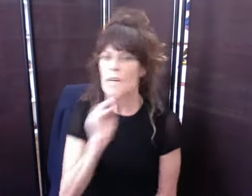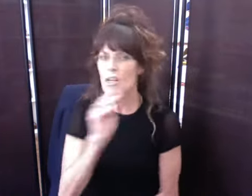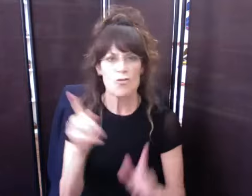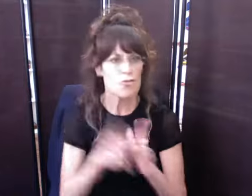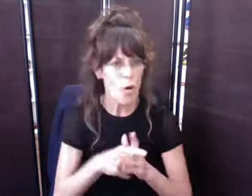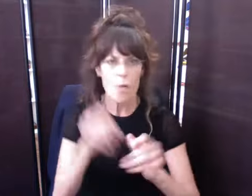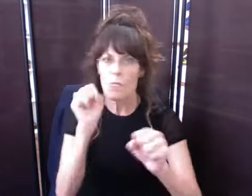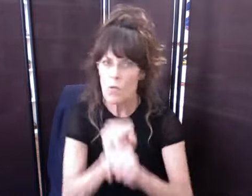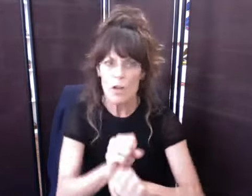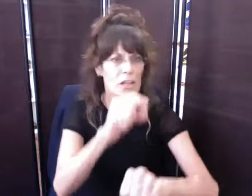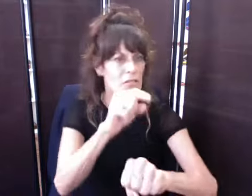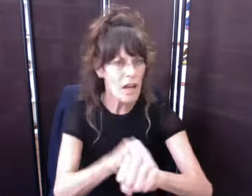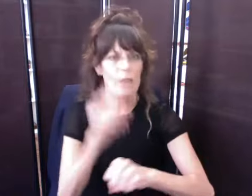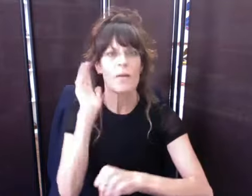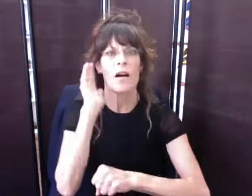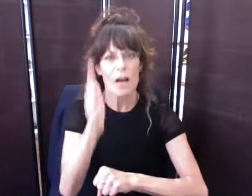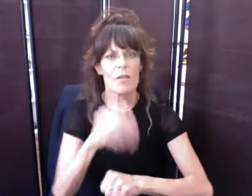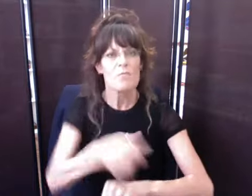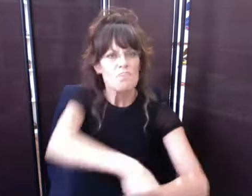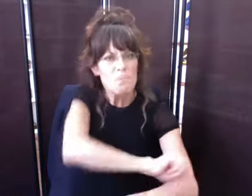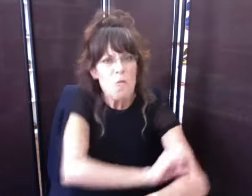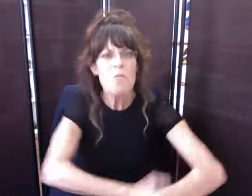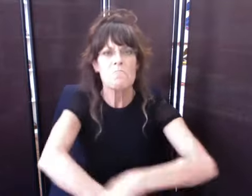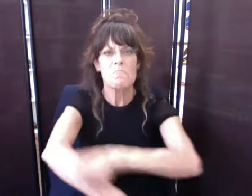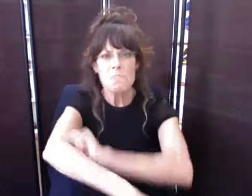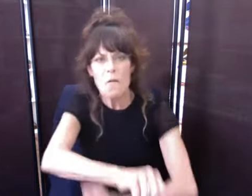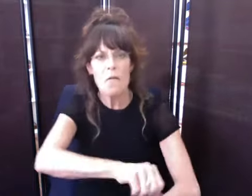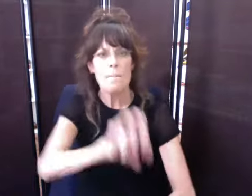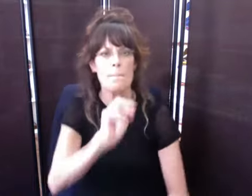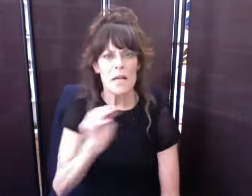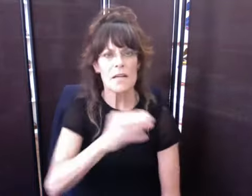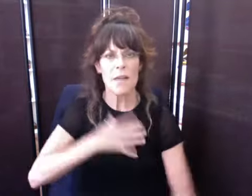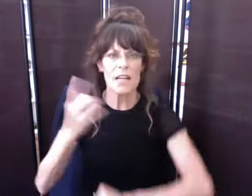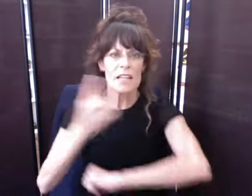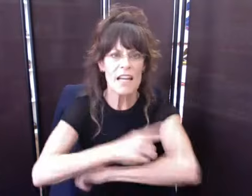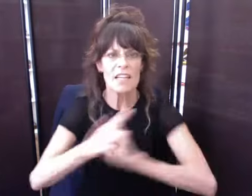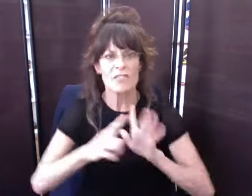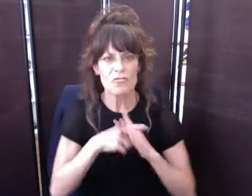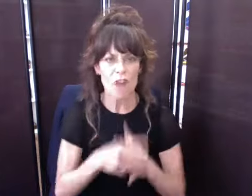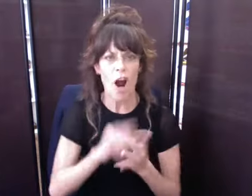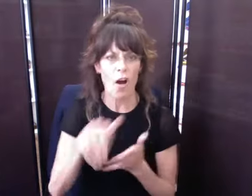get my act together. This is it for me. Monday is going to be my day to start over. You know, of